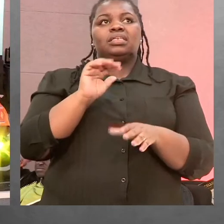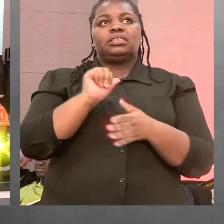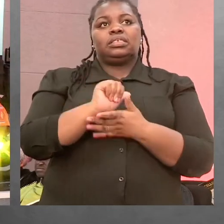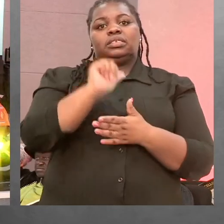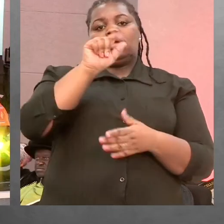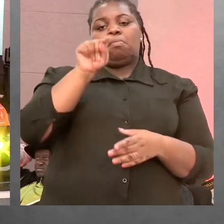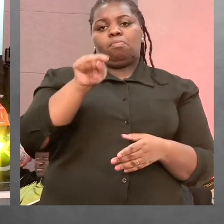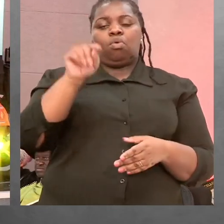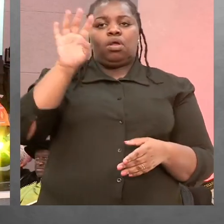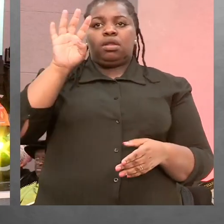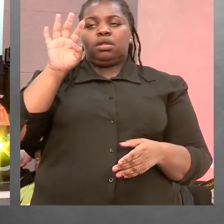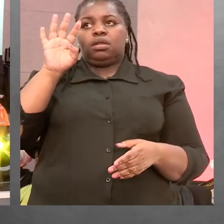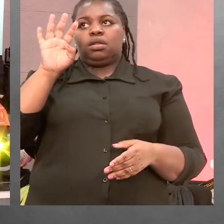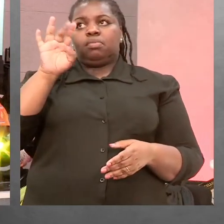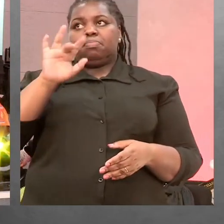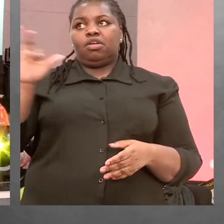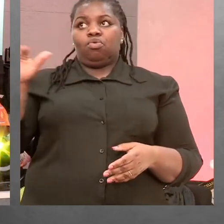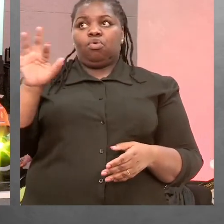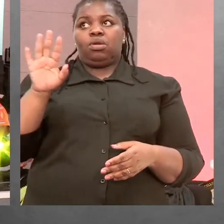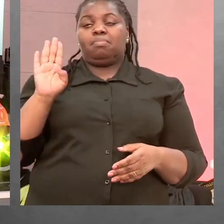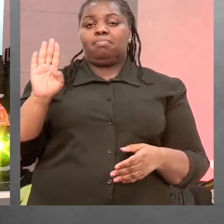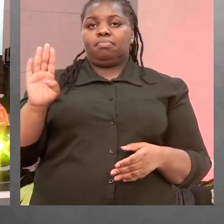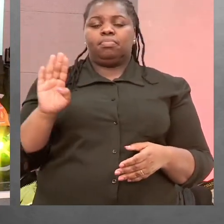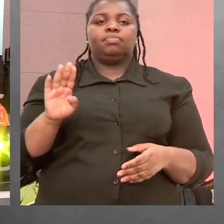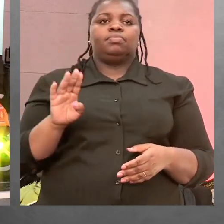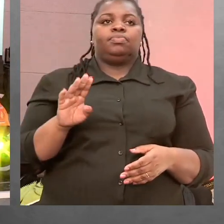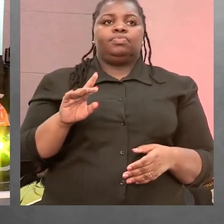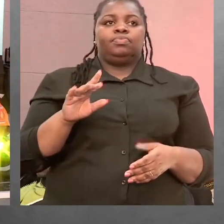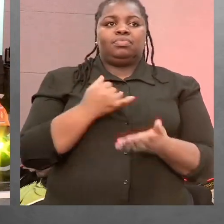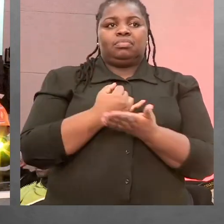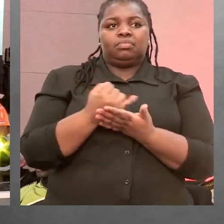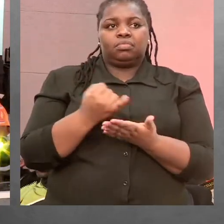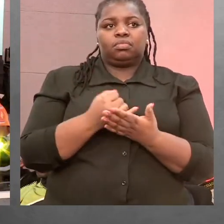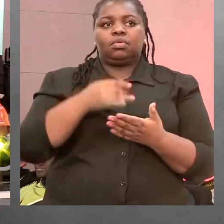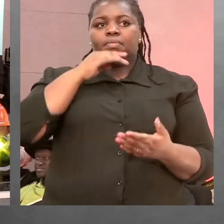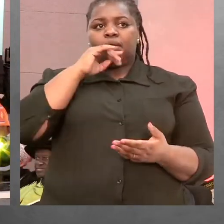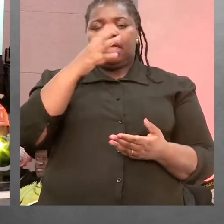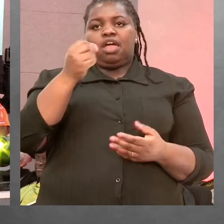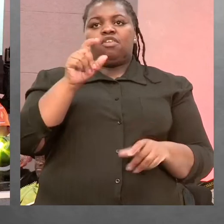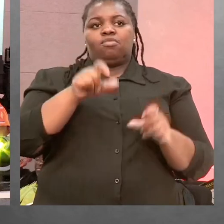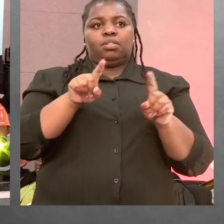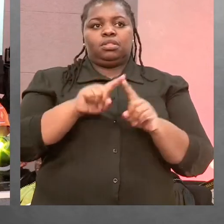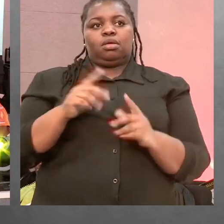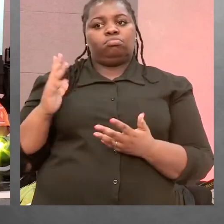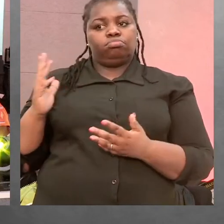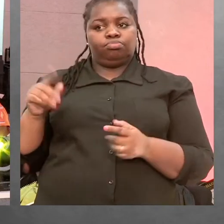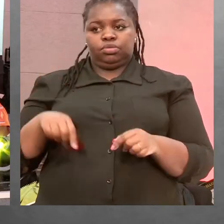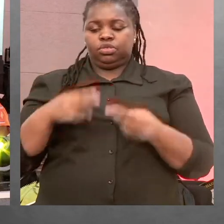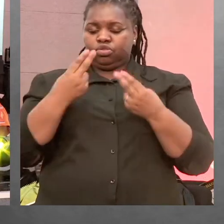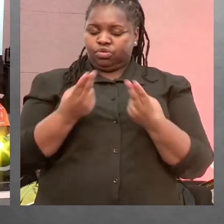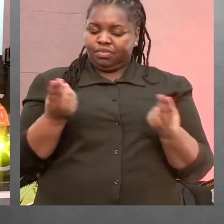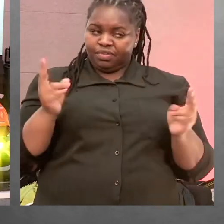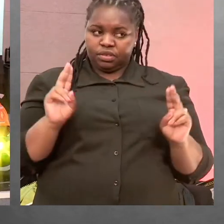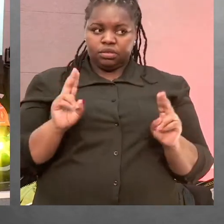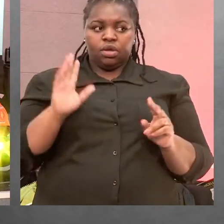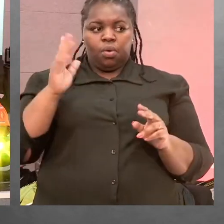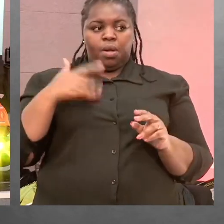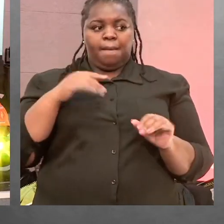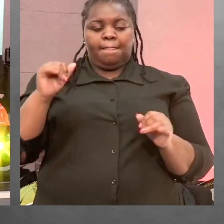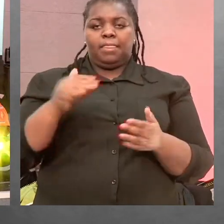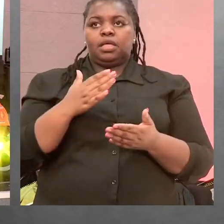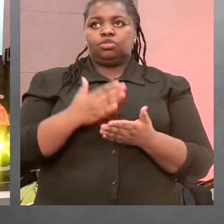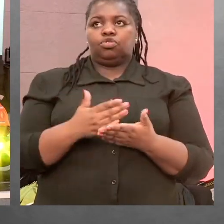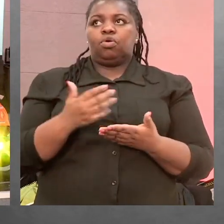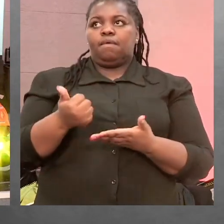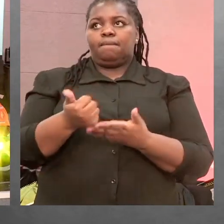16.7 billion debt for graduates. We think that having people like you in this university will certainly get